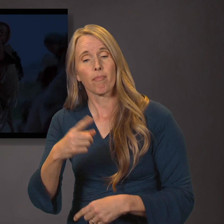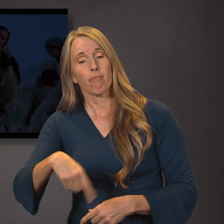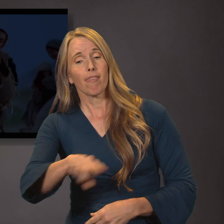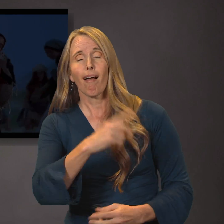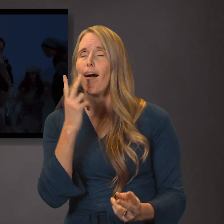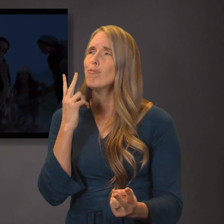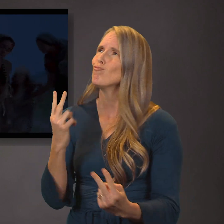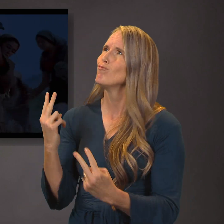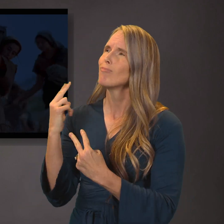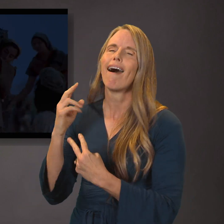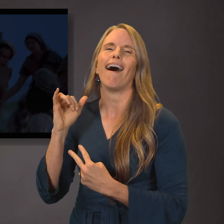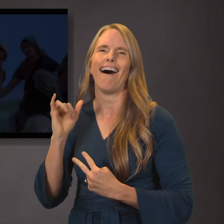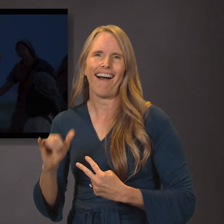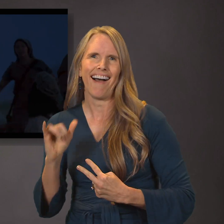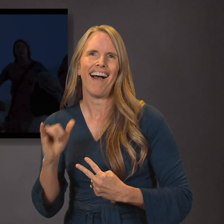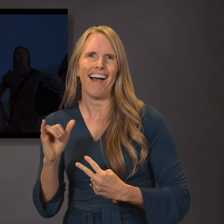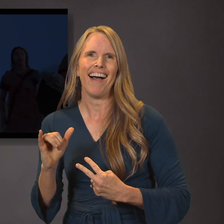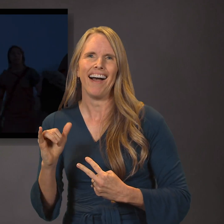is by me that ye are led.